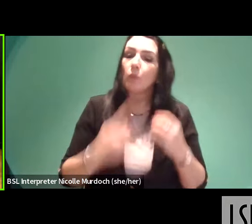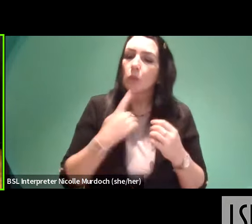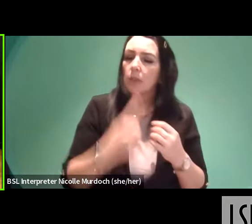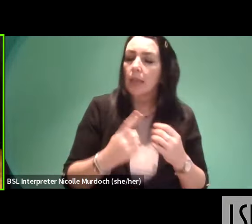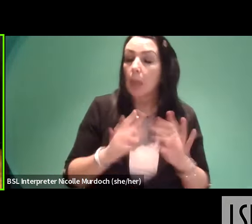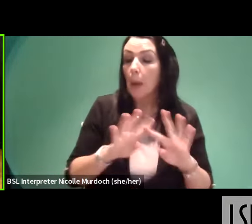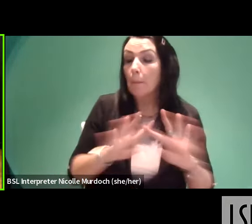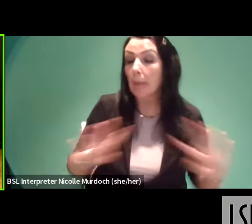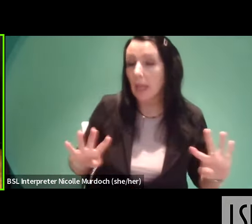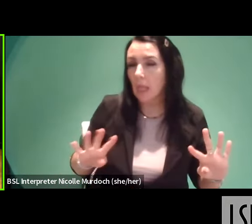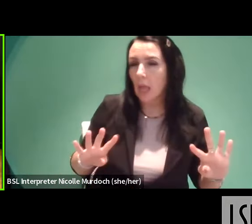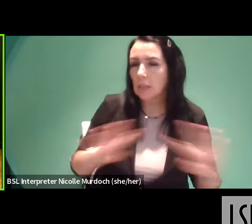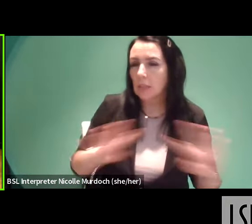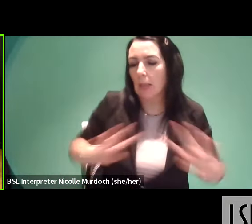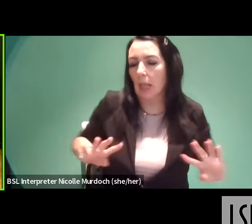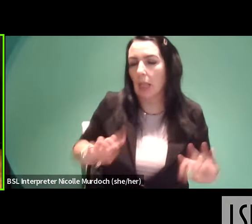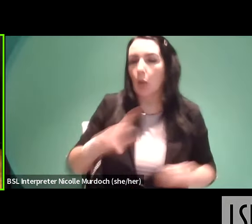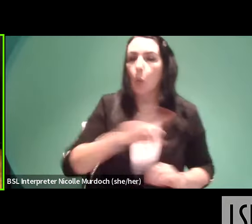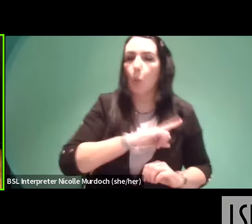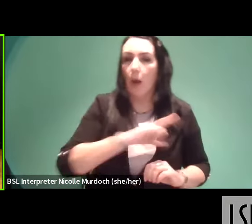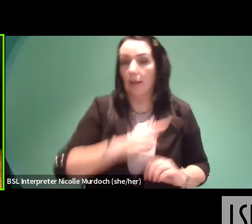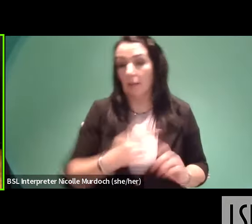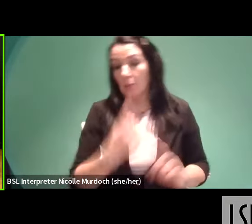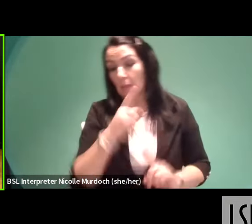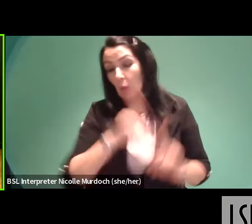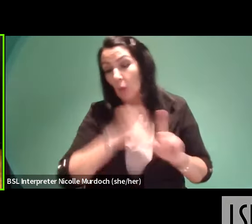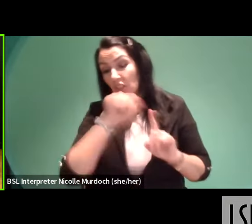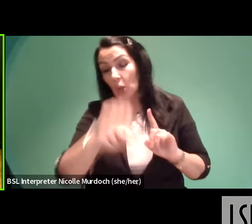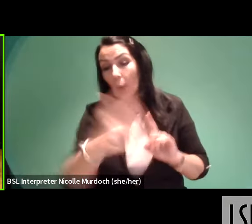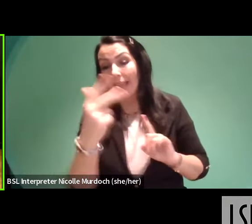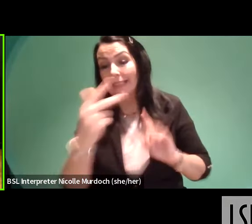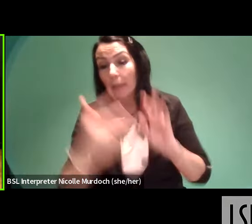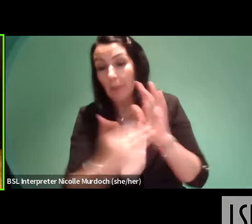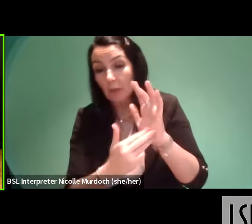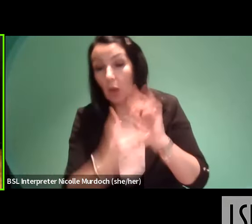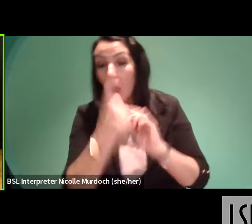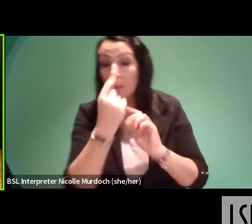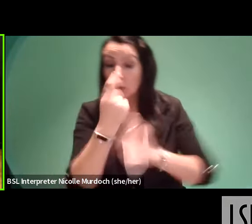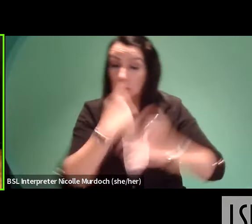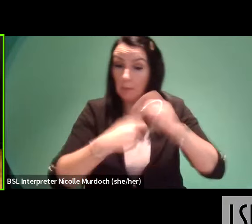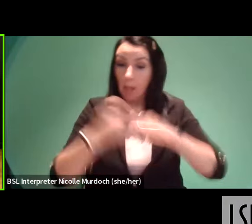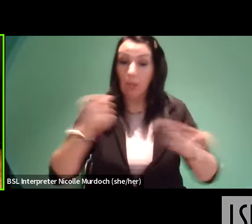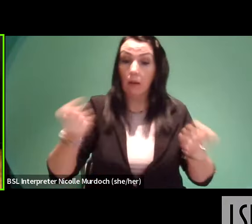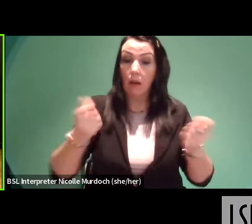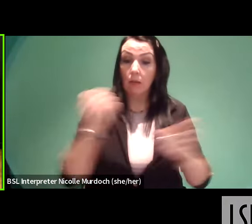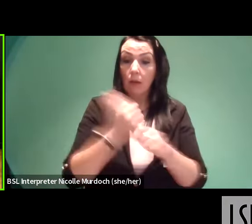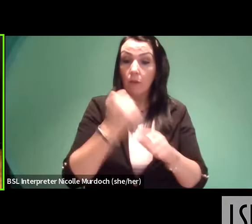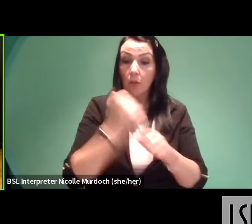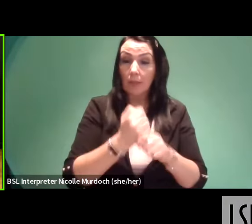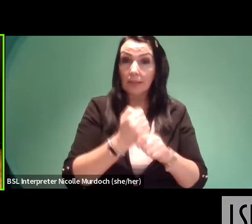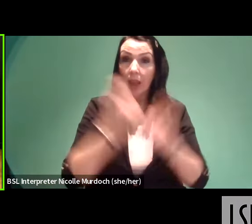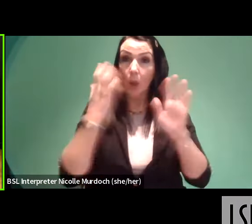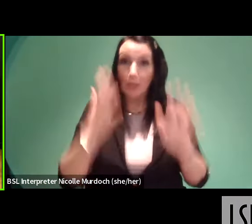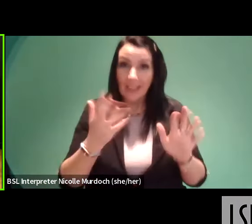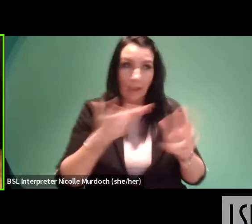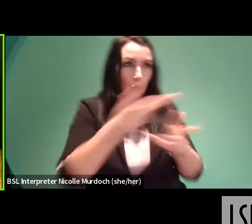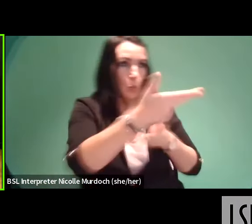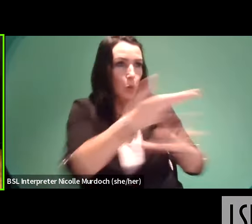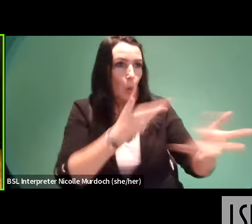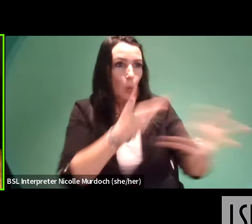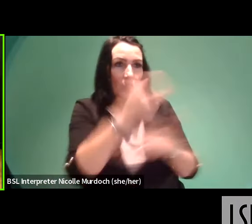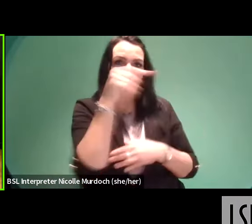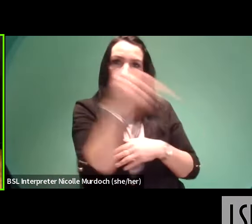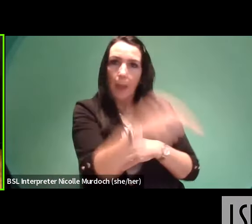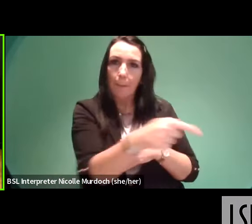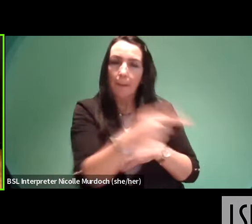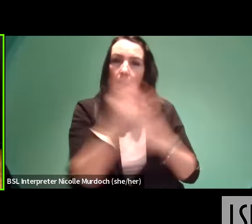Why? Because in a year or 18 months time, we may well be in government and we will be having to be the people who are negotiating. I mean, we